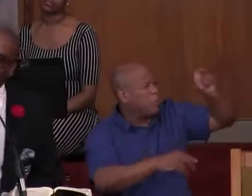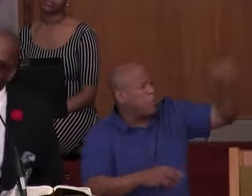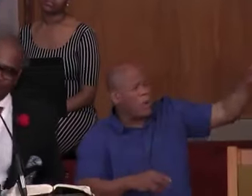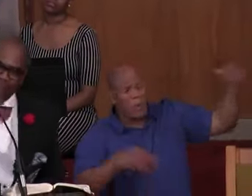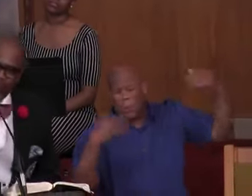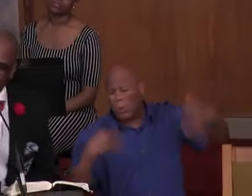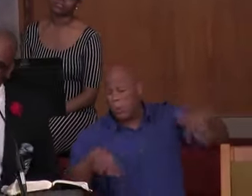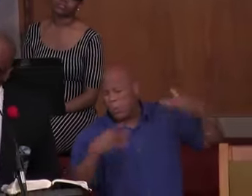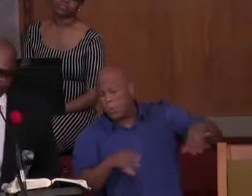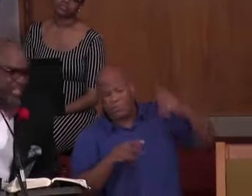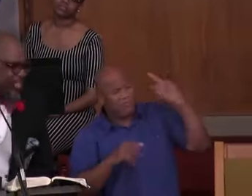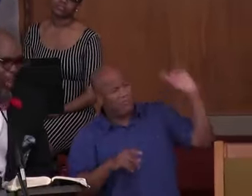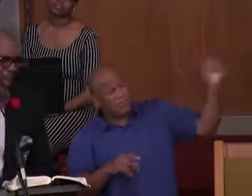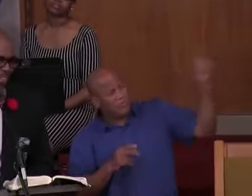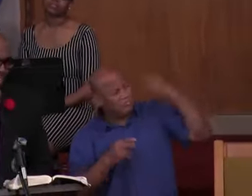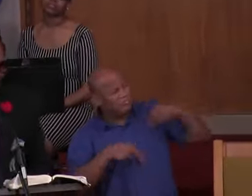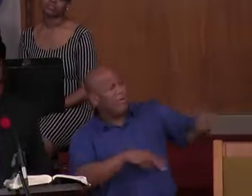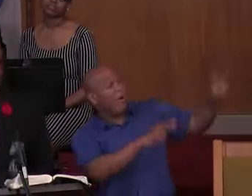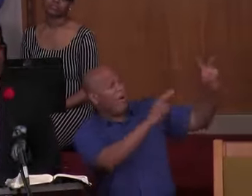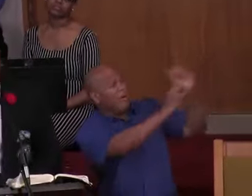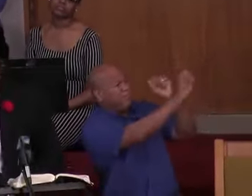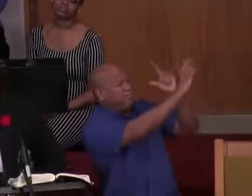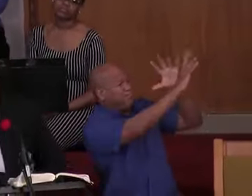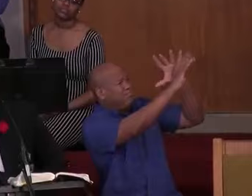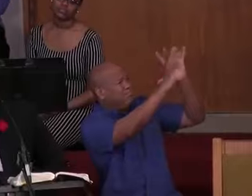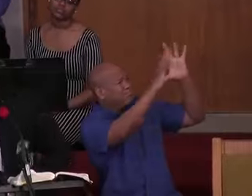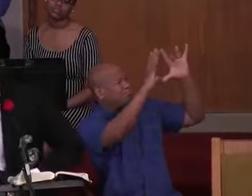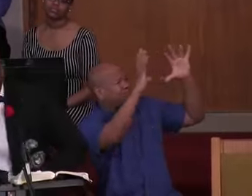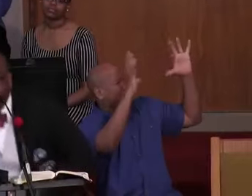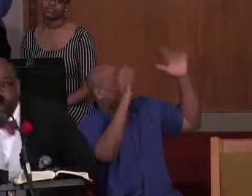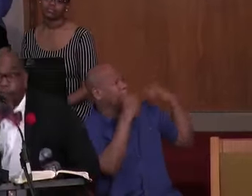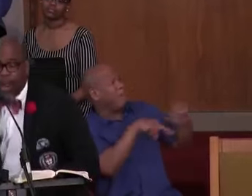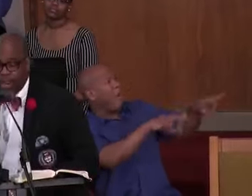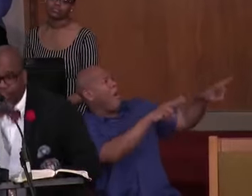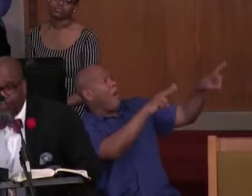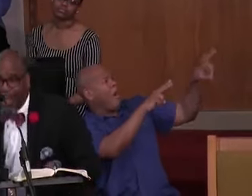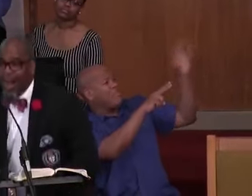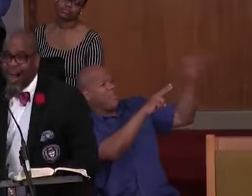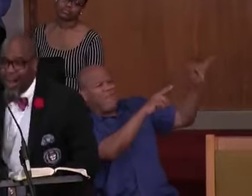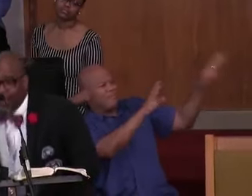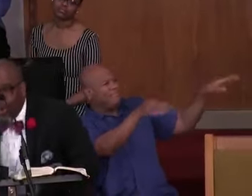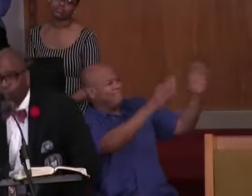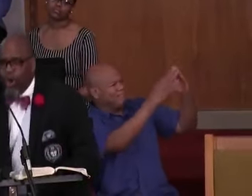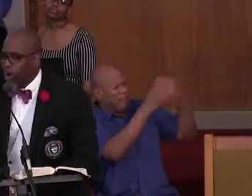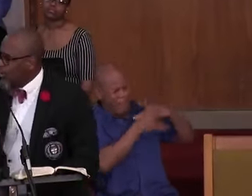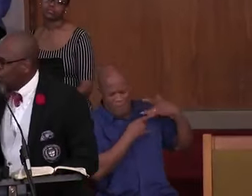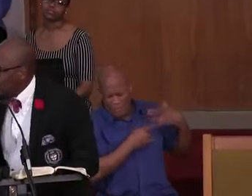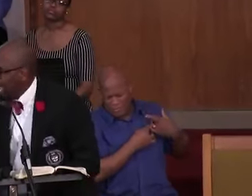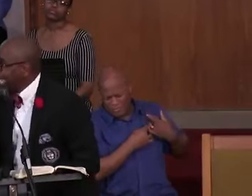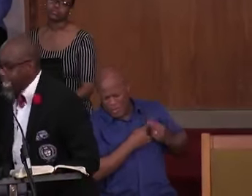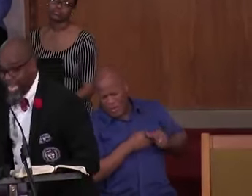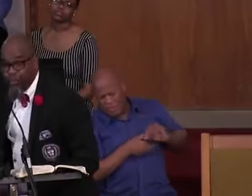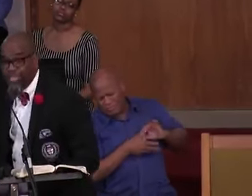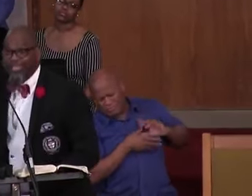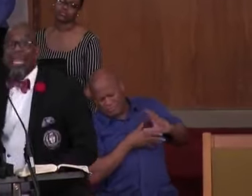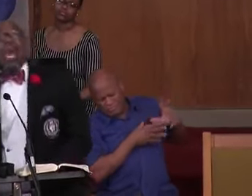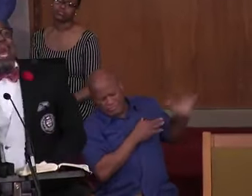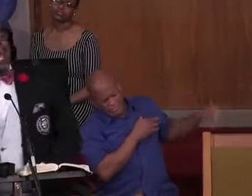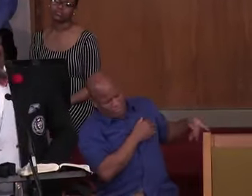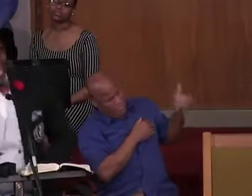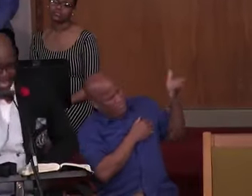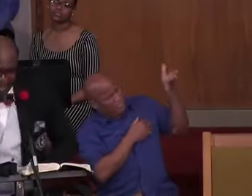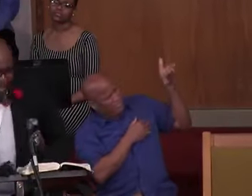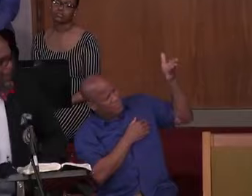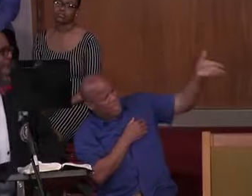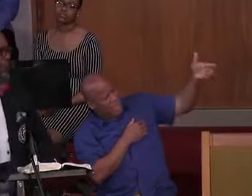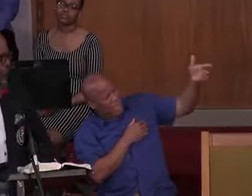at the cross where I first saw the light, at this mountain, a burden of my heart rolled away. It was